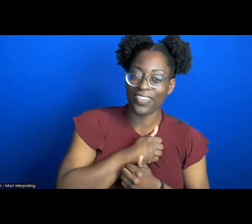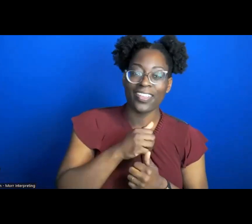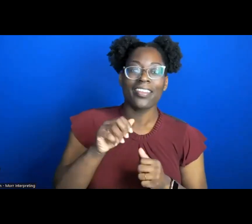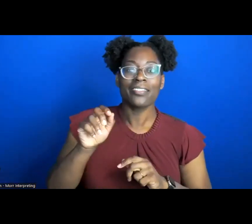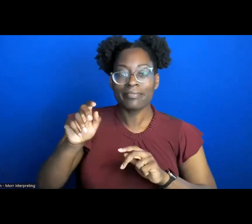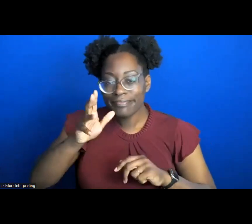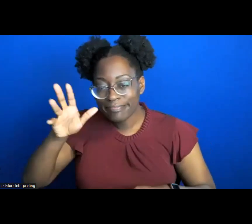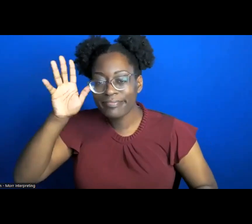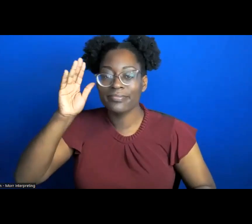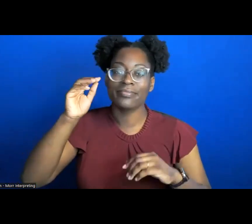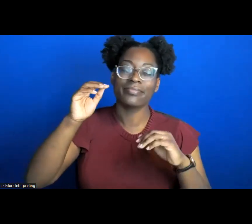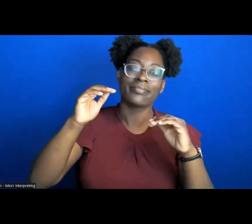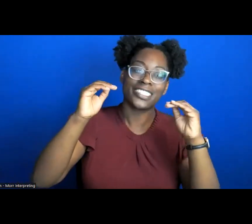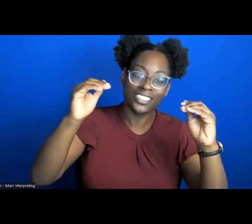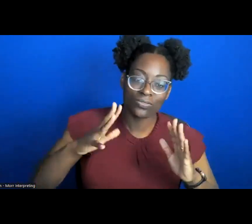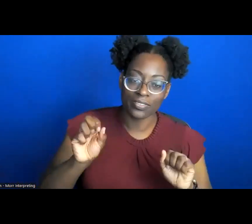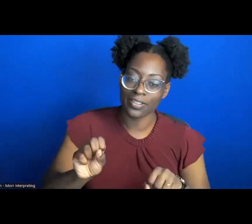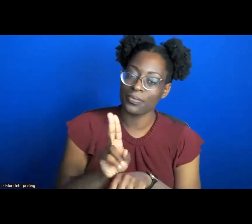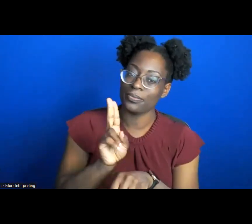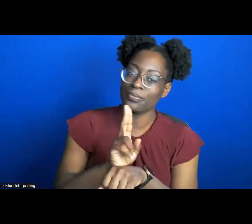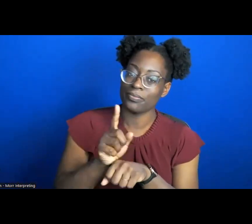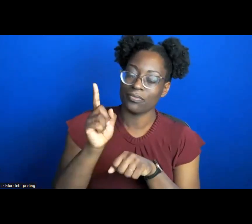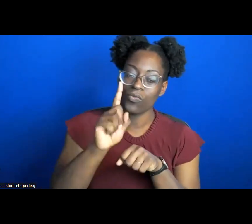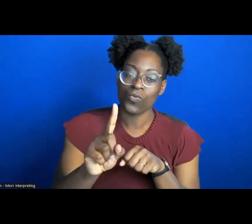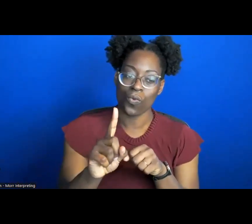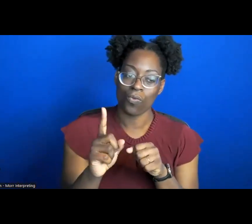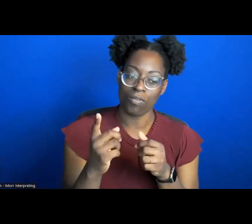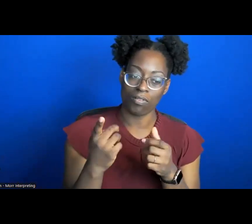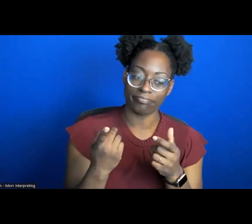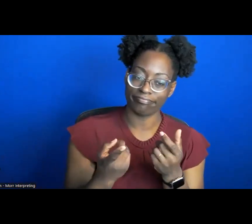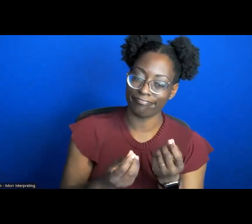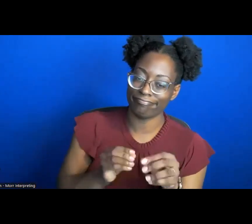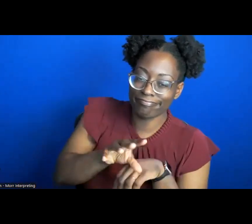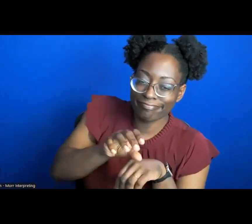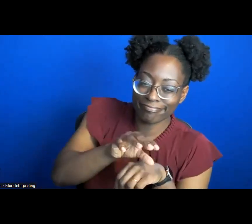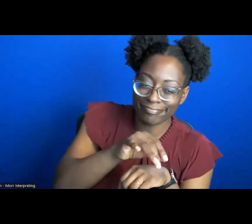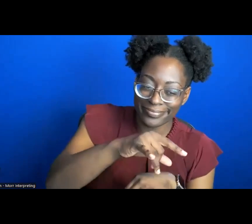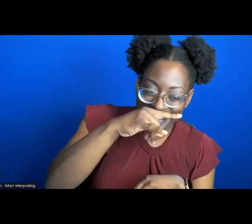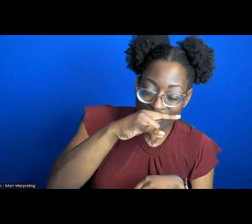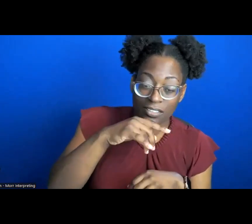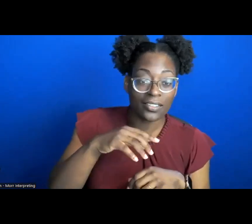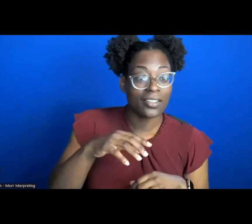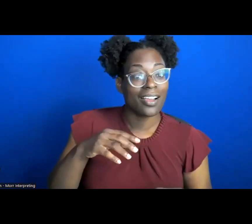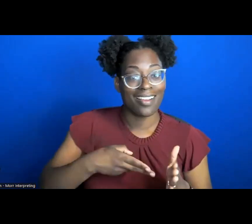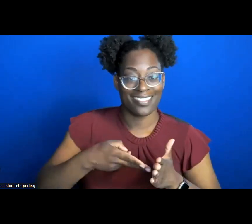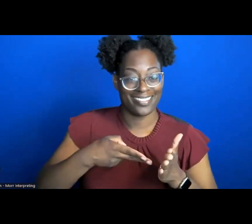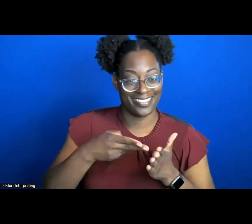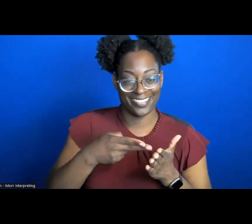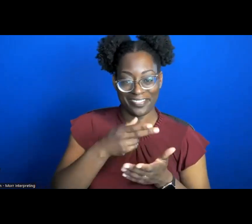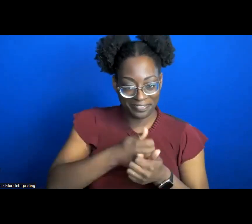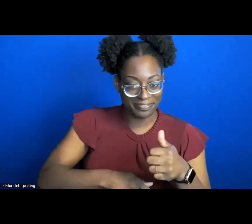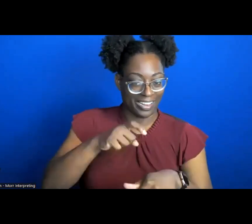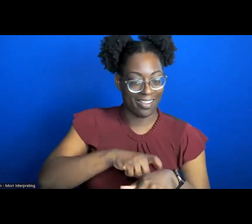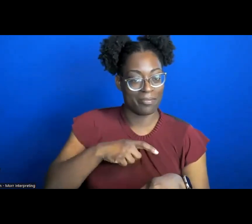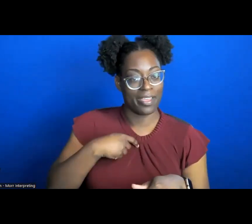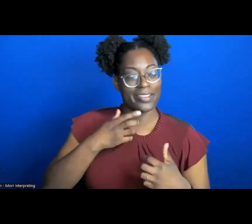time I sing this song and I bring this song to a classroom, I'm also speaking these things to myself and reminding myself that I'm beautiful and I love